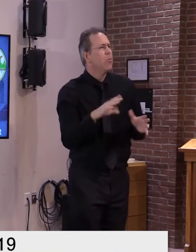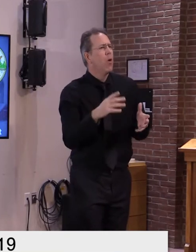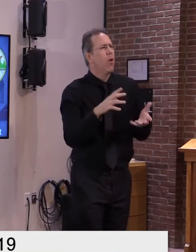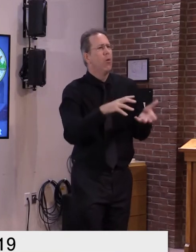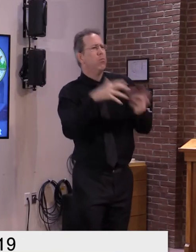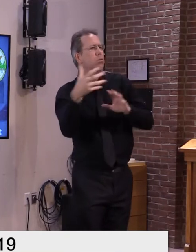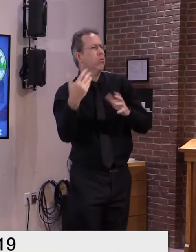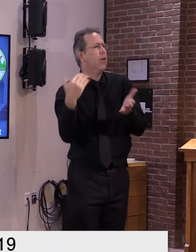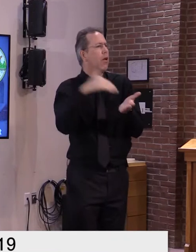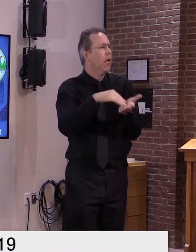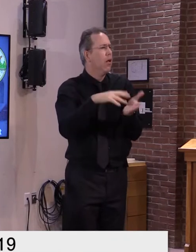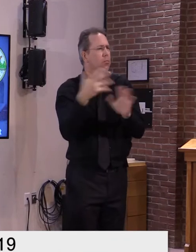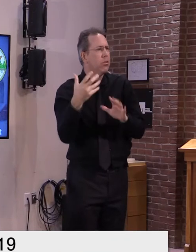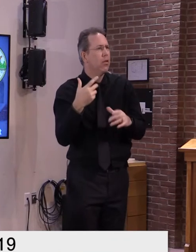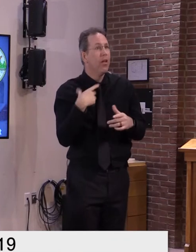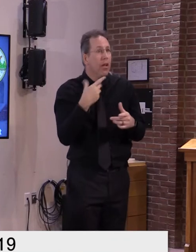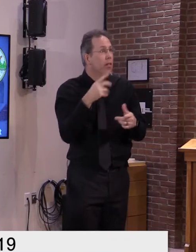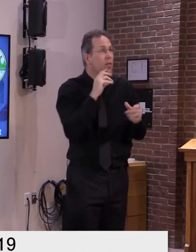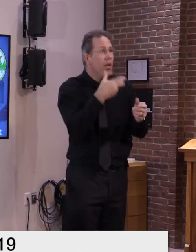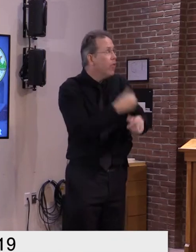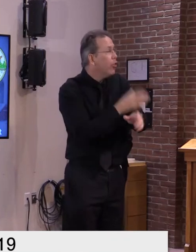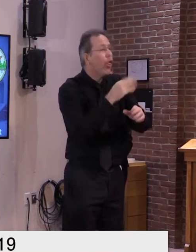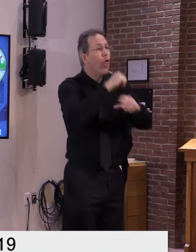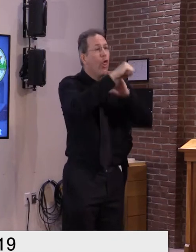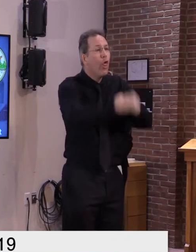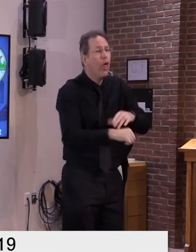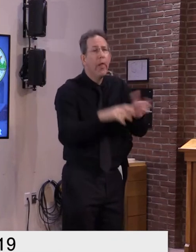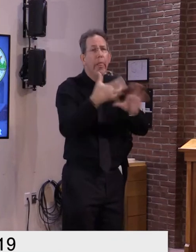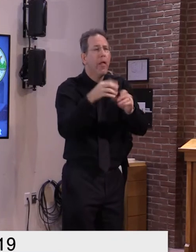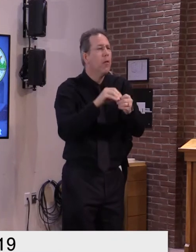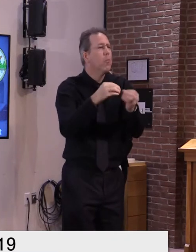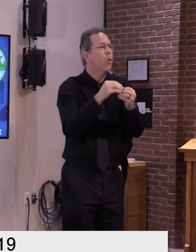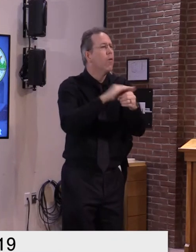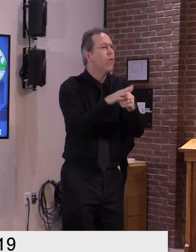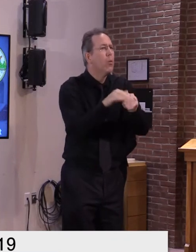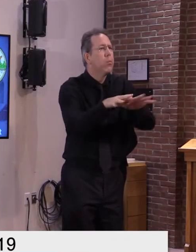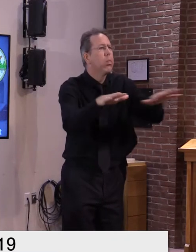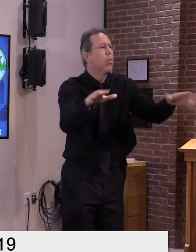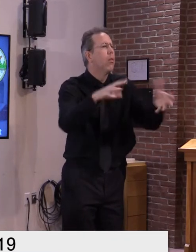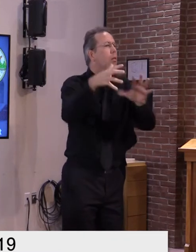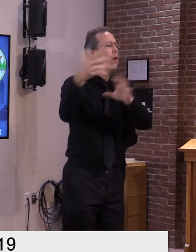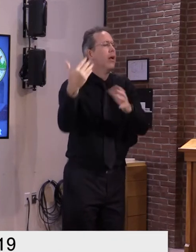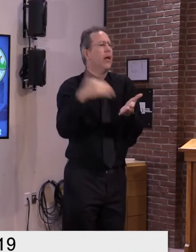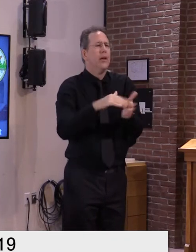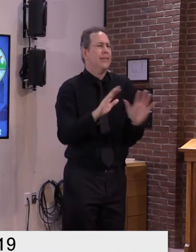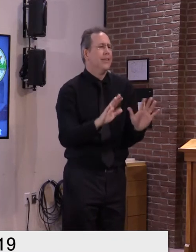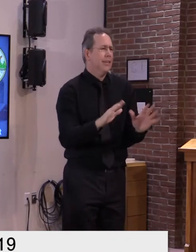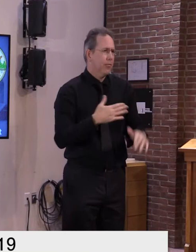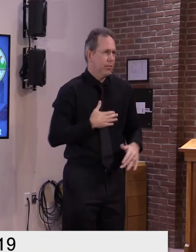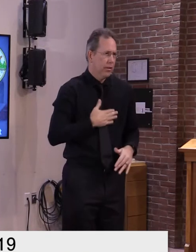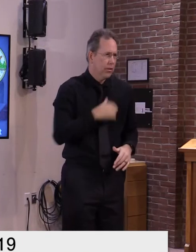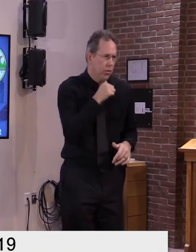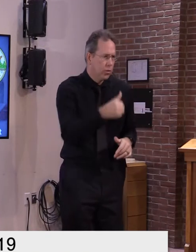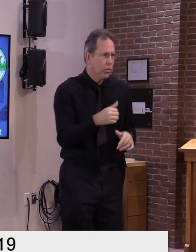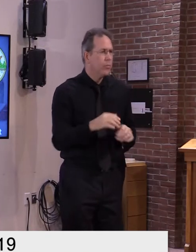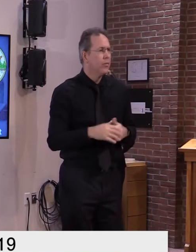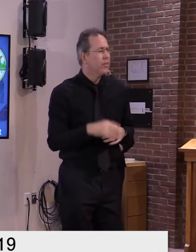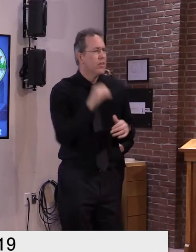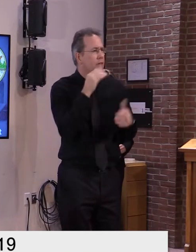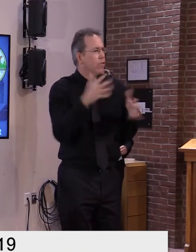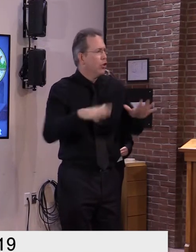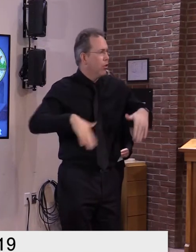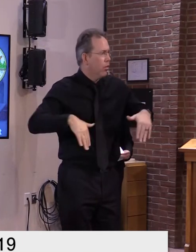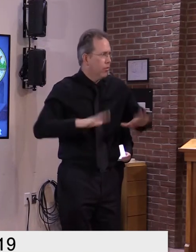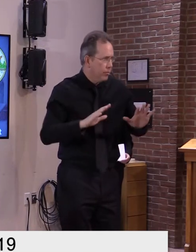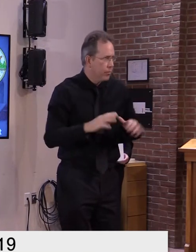past this difficult time in our history. But unfortunately, we're just not there yet. So I'm asking for your perseverance